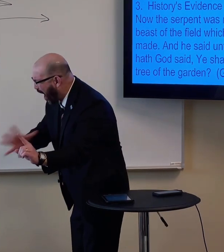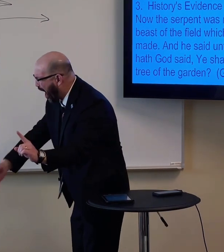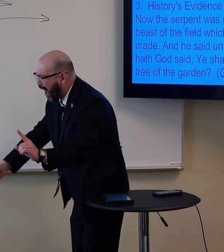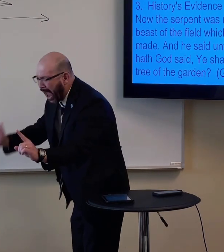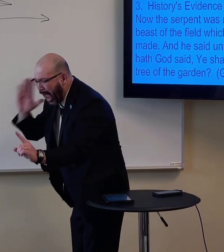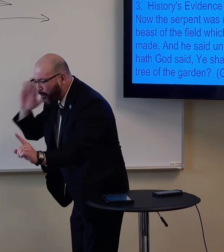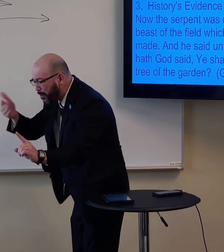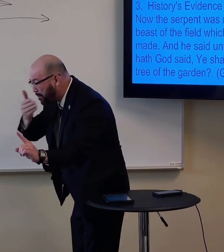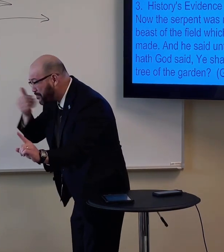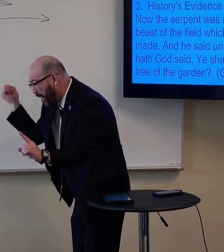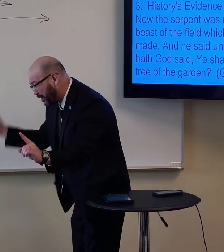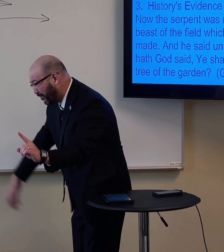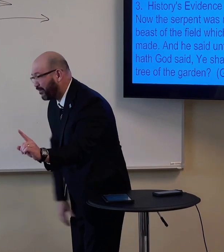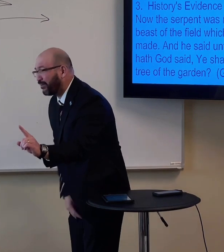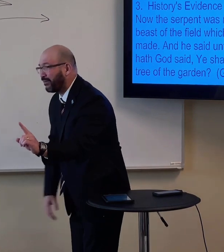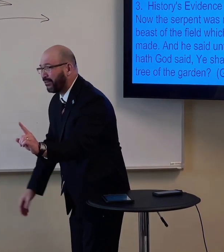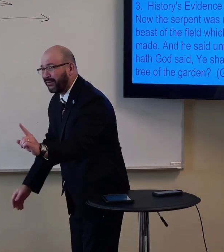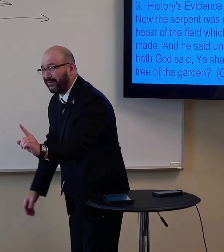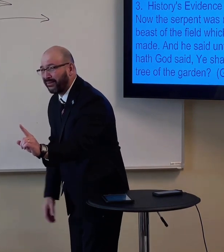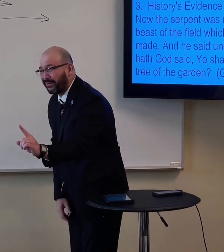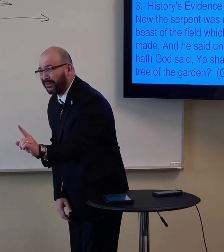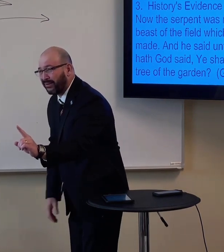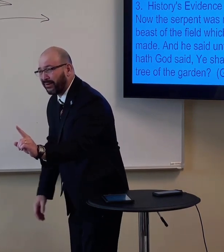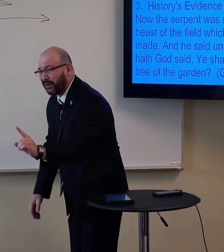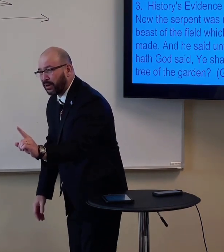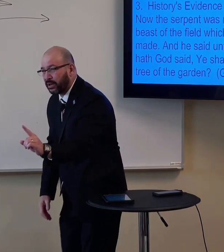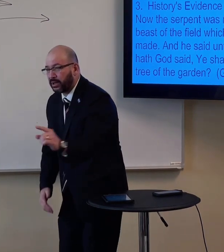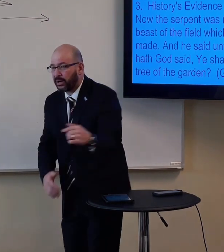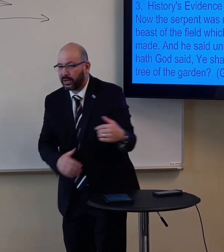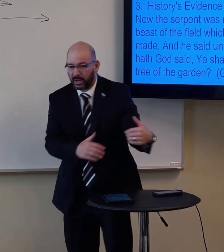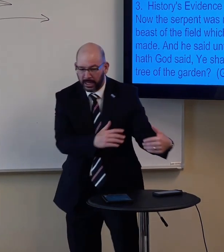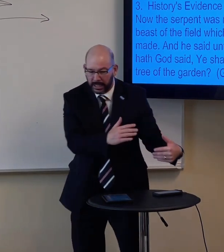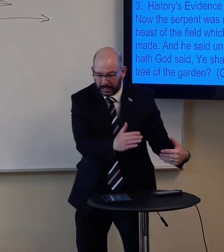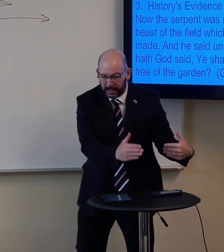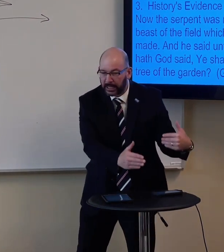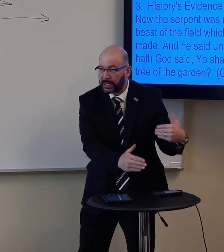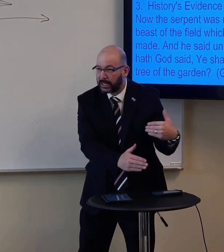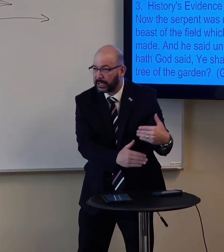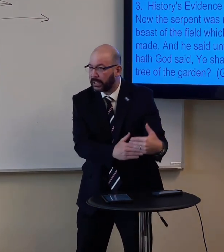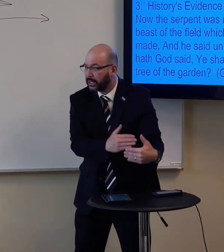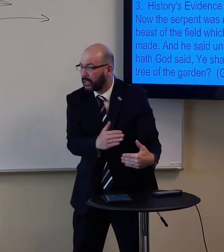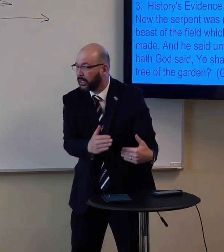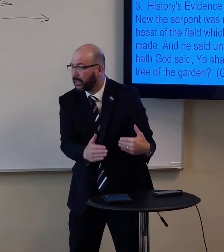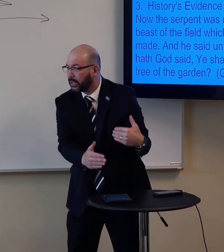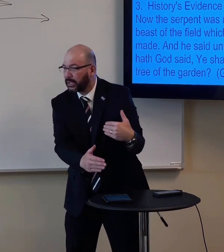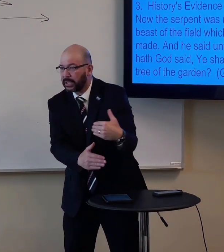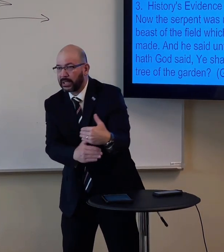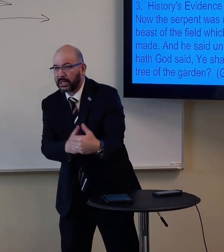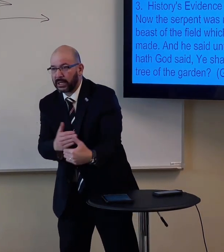fruit on that tree, and you're not going to die. It's a little bit at a time.